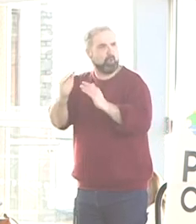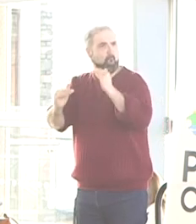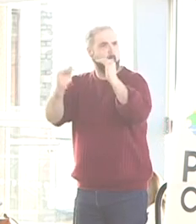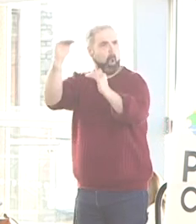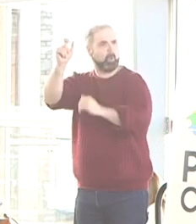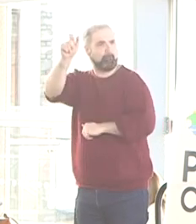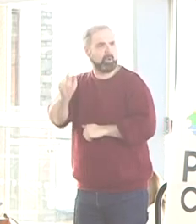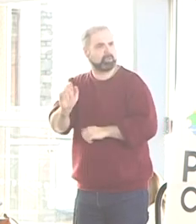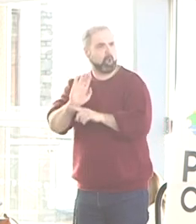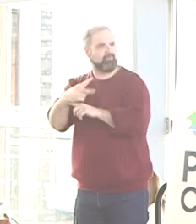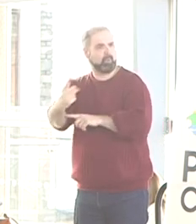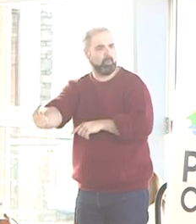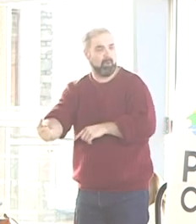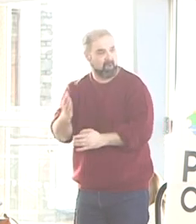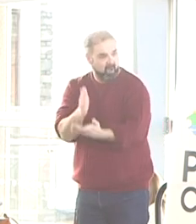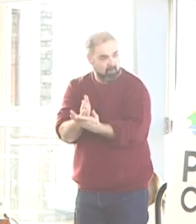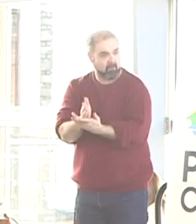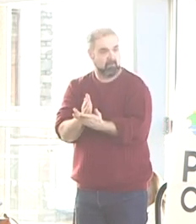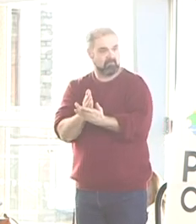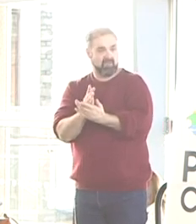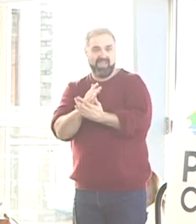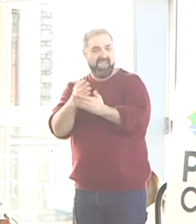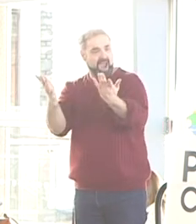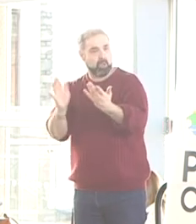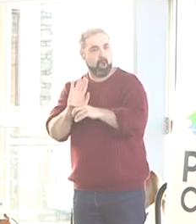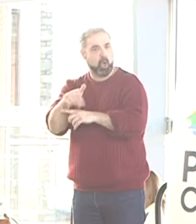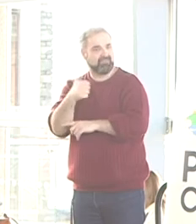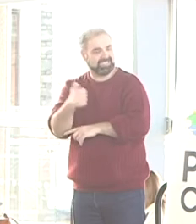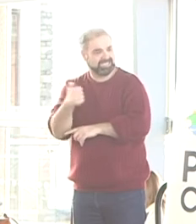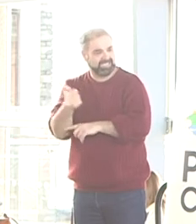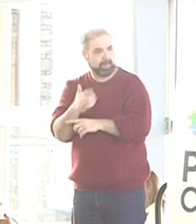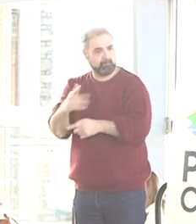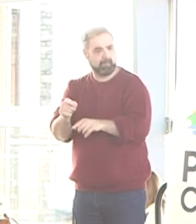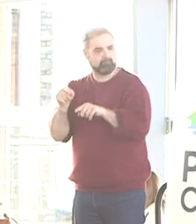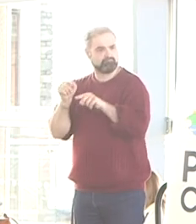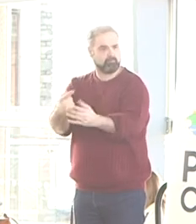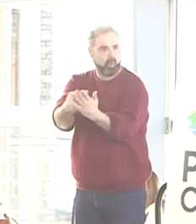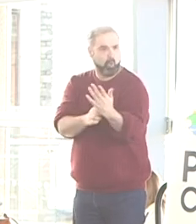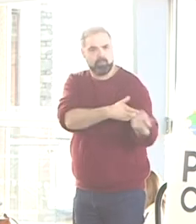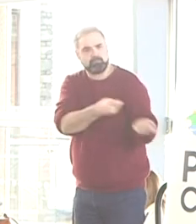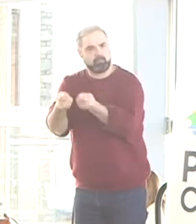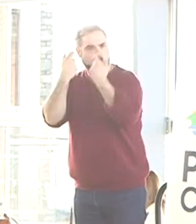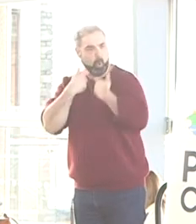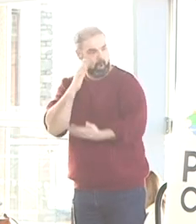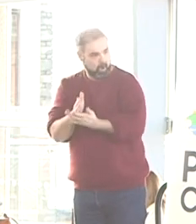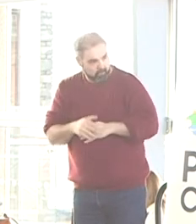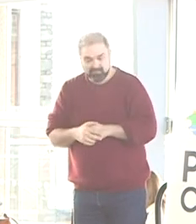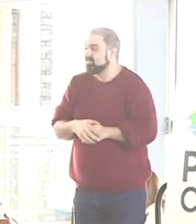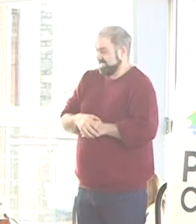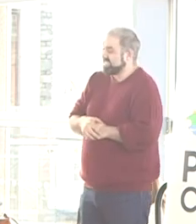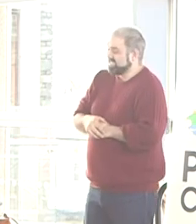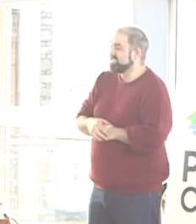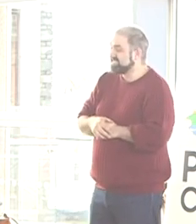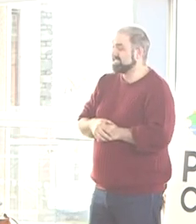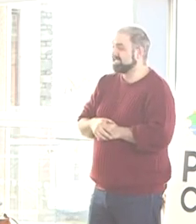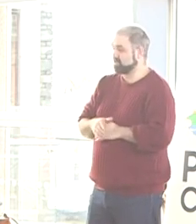partner who might be over 21, but in fact, anybody who was over 16 was prosecuted as well. Yeah, and in doing